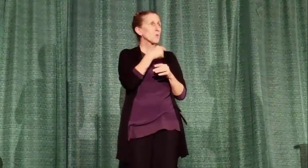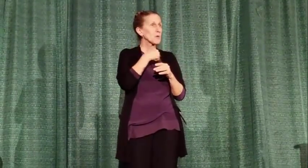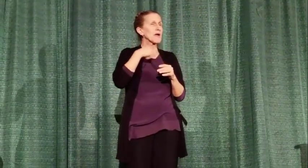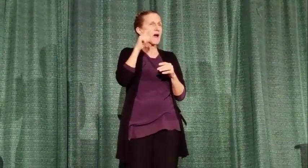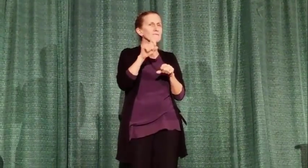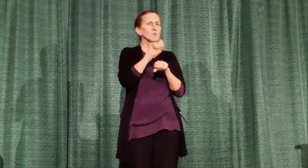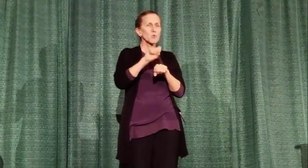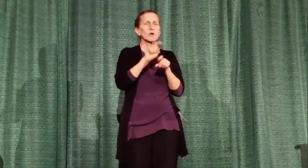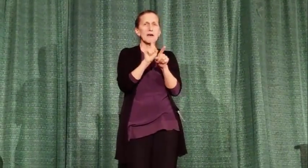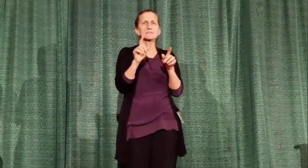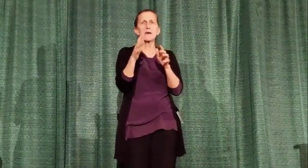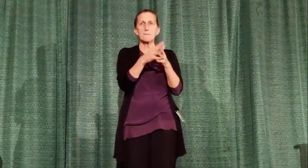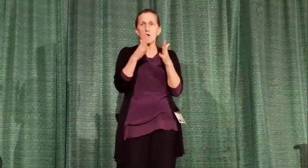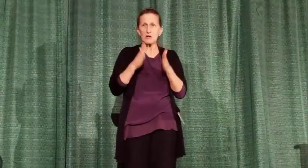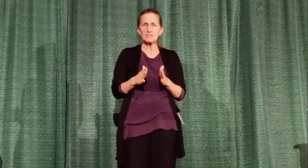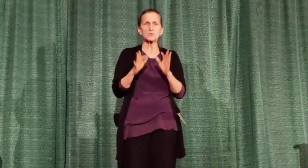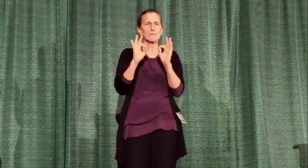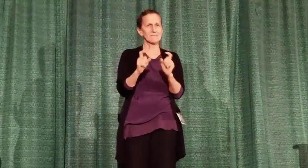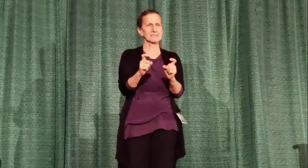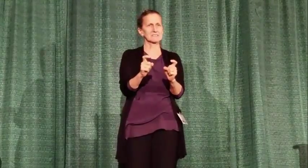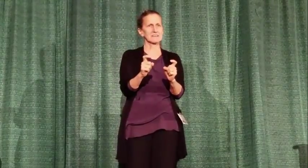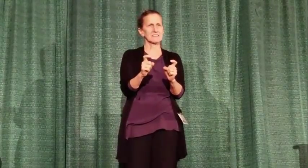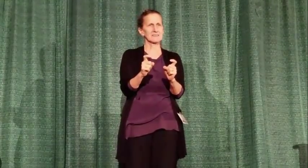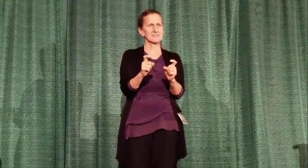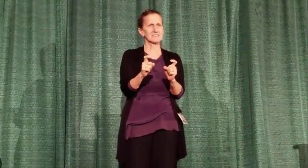work as Americans to fix this.